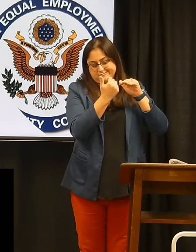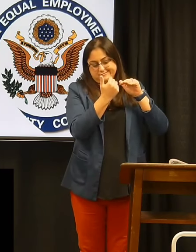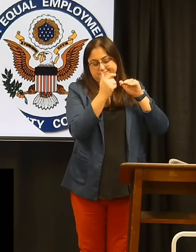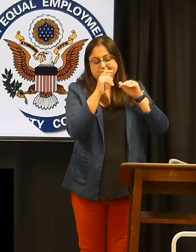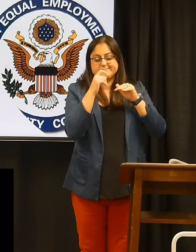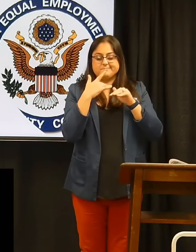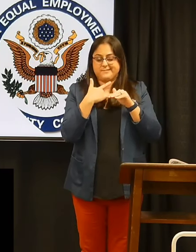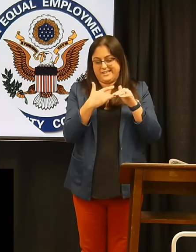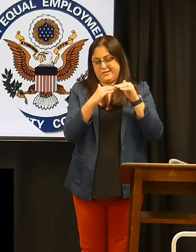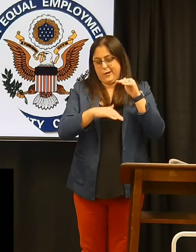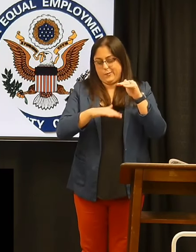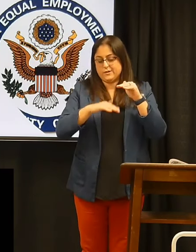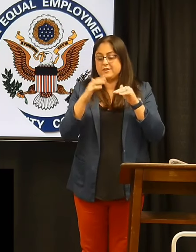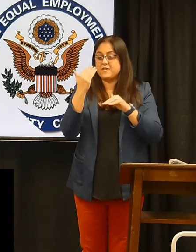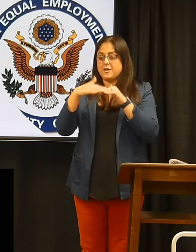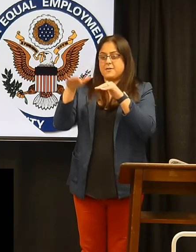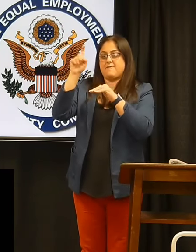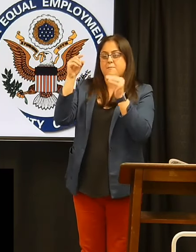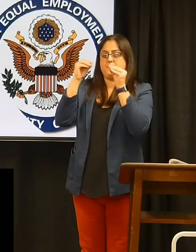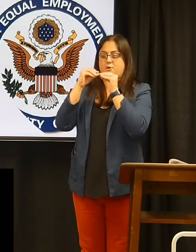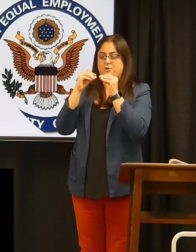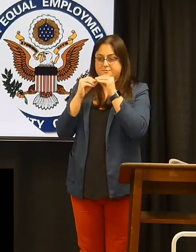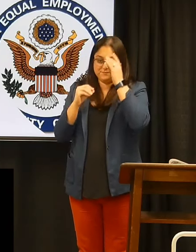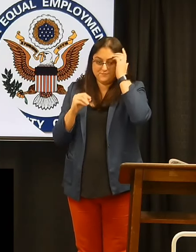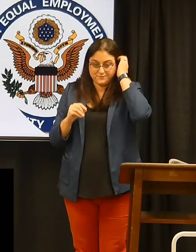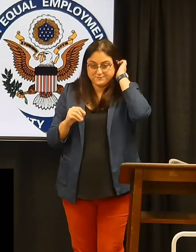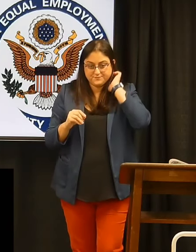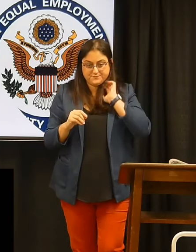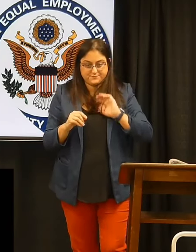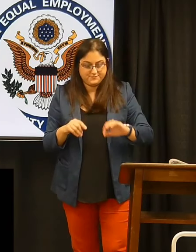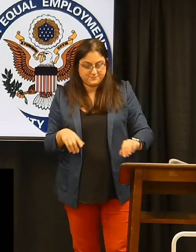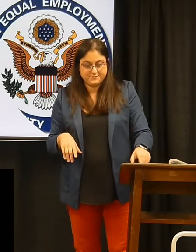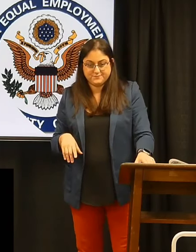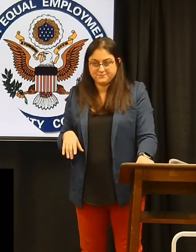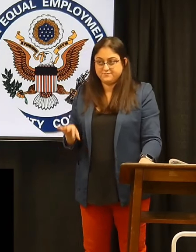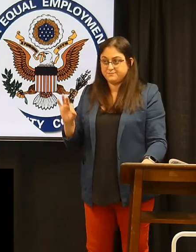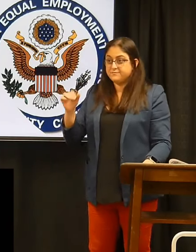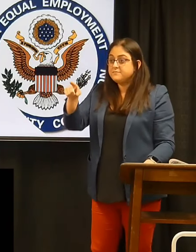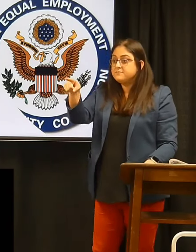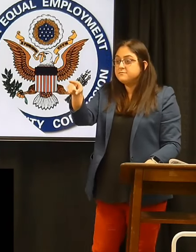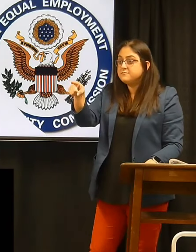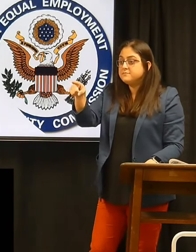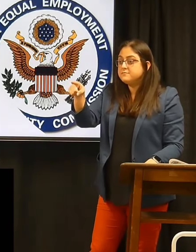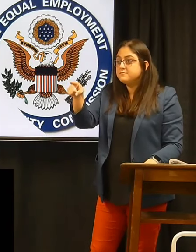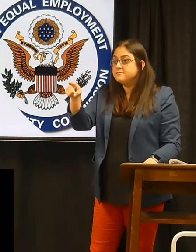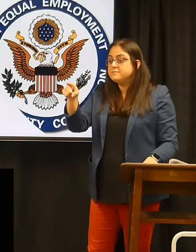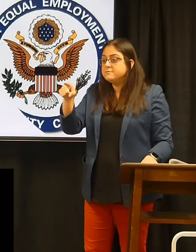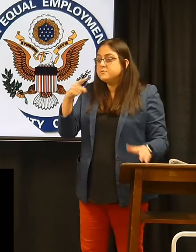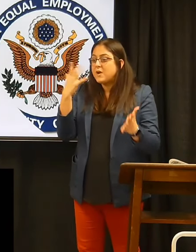15 employees, if they have more than 15 employees, then yes, but not if they have less than 15 employees.